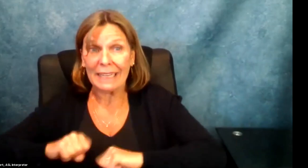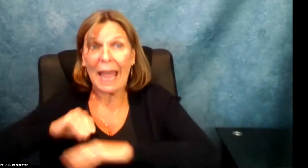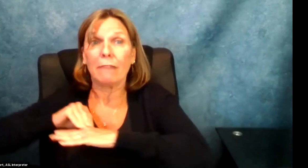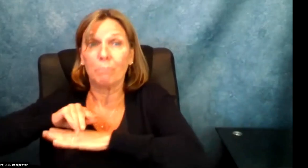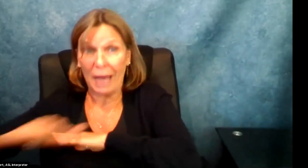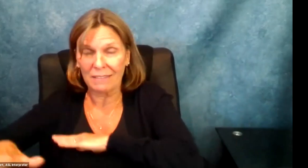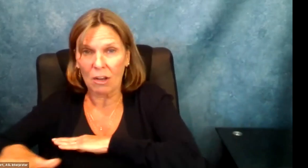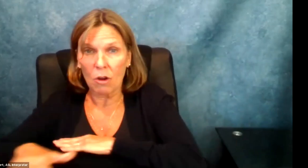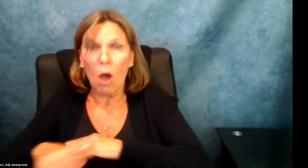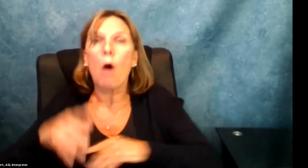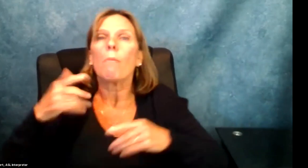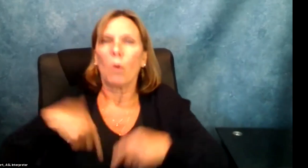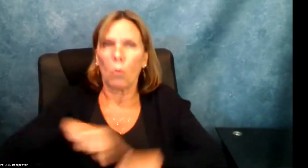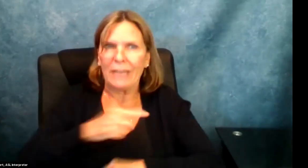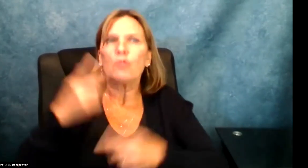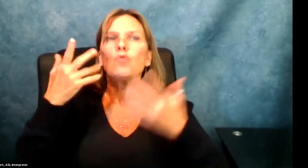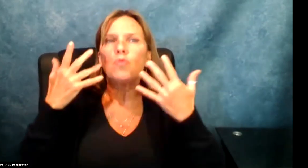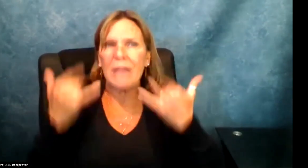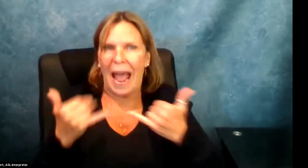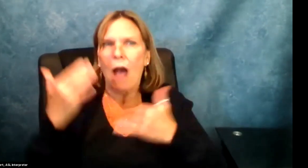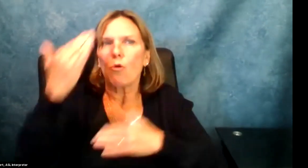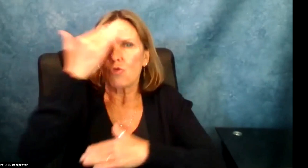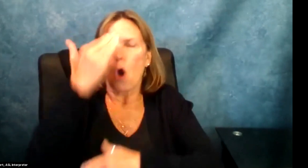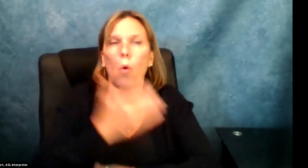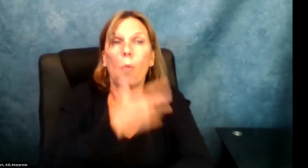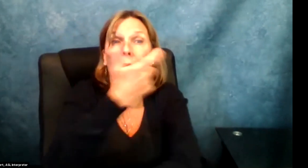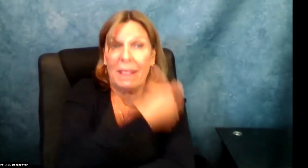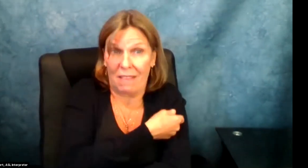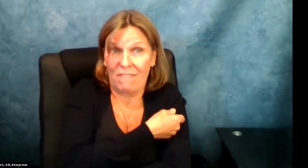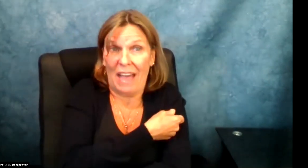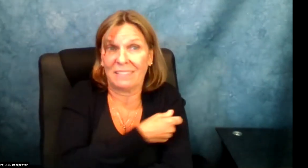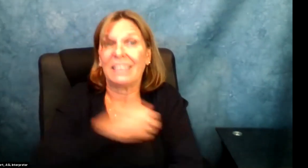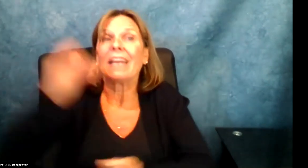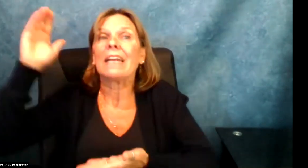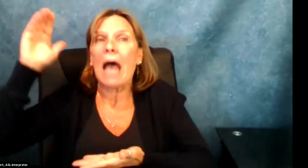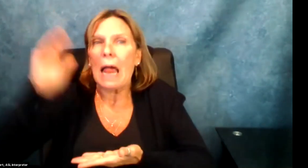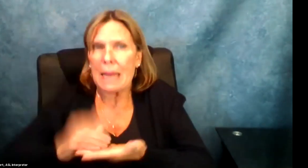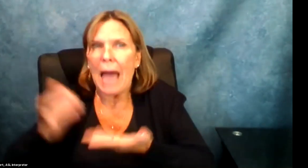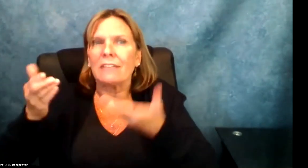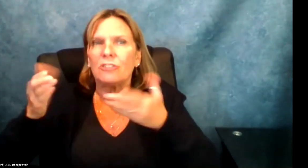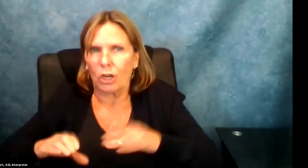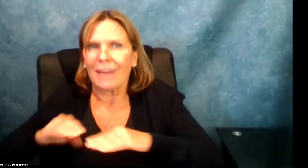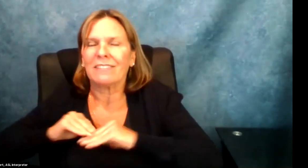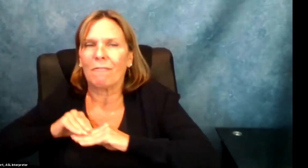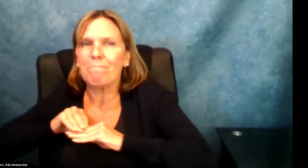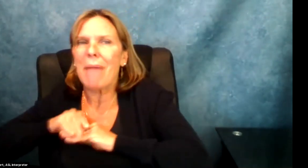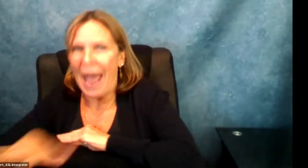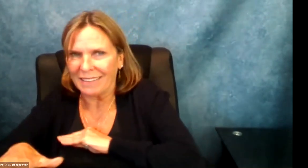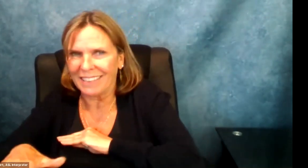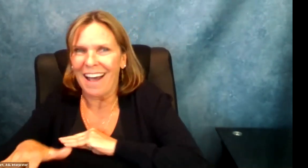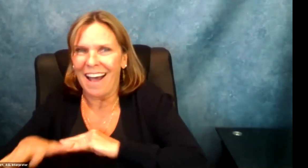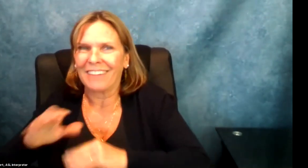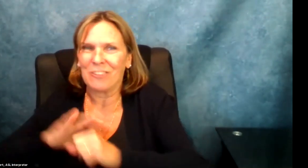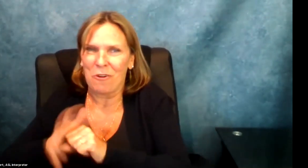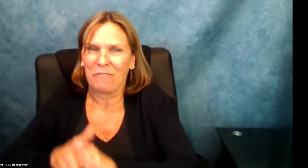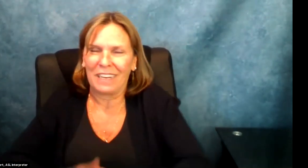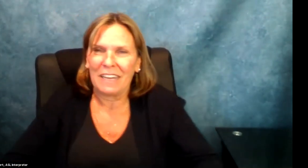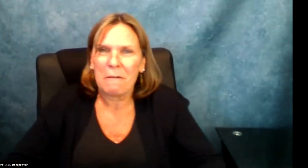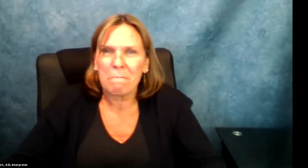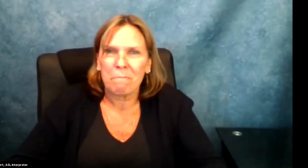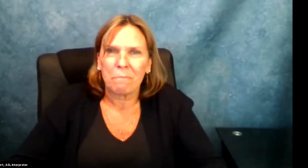the virus to other people. So we don't know because we don't have enough data yet on the 12